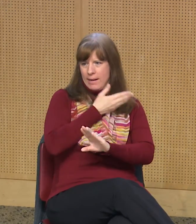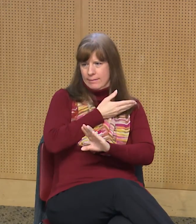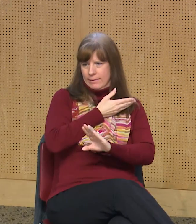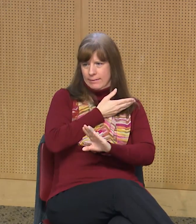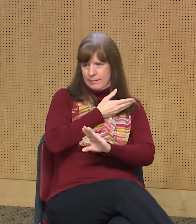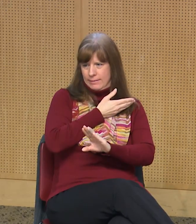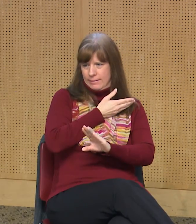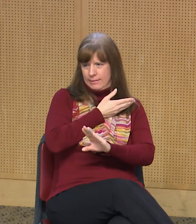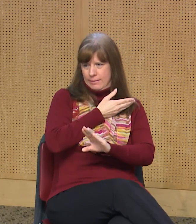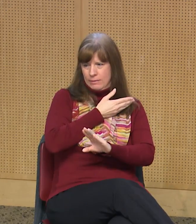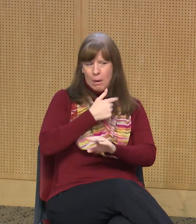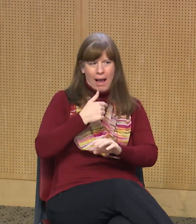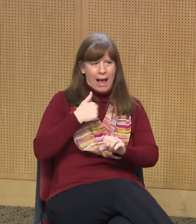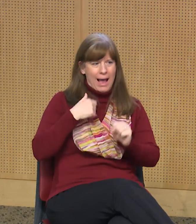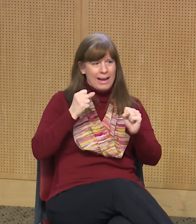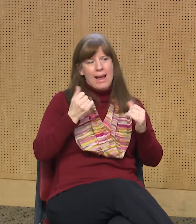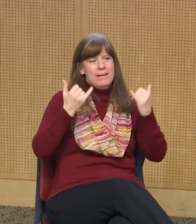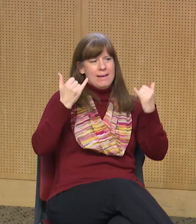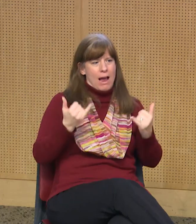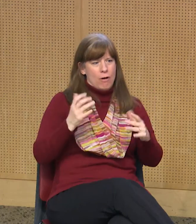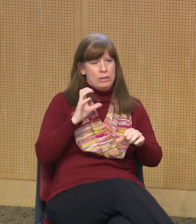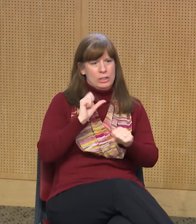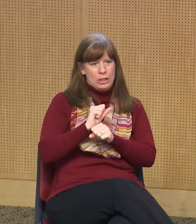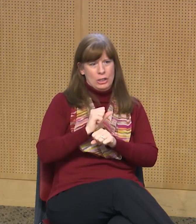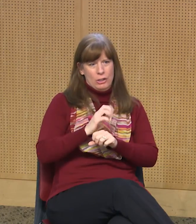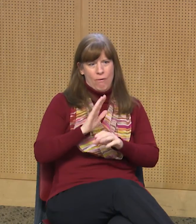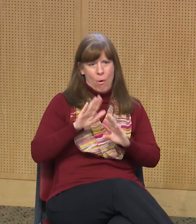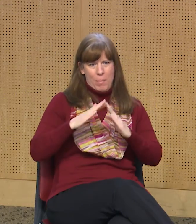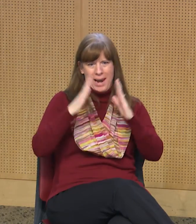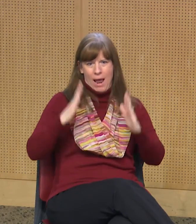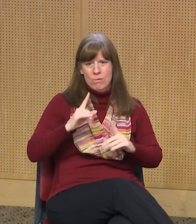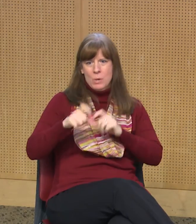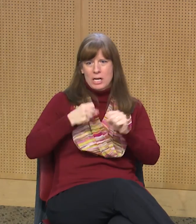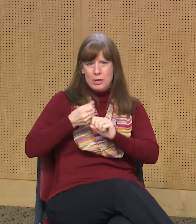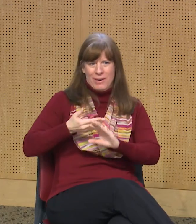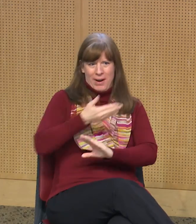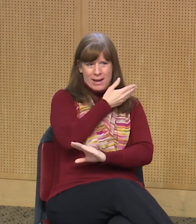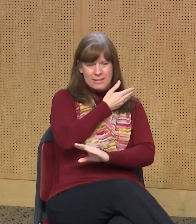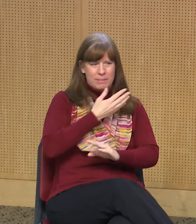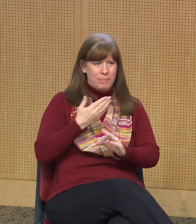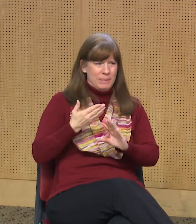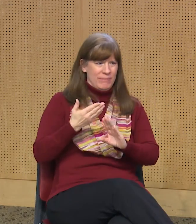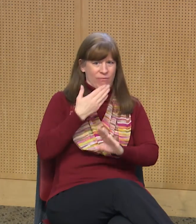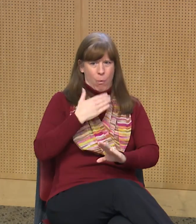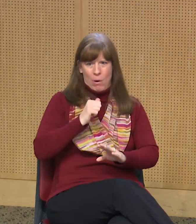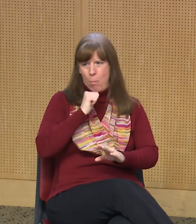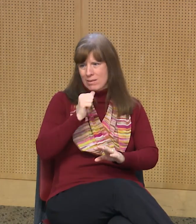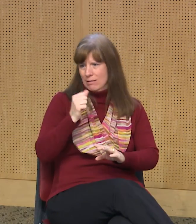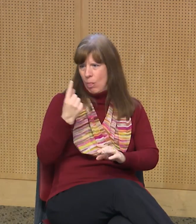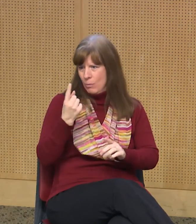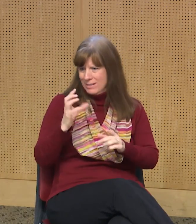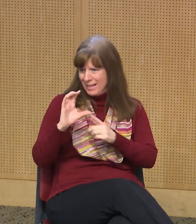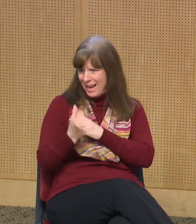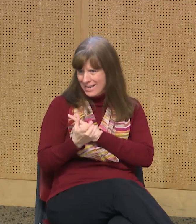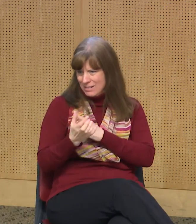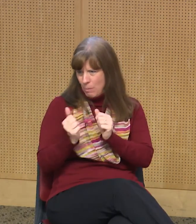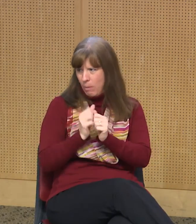advance. So right now, I can reserve for open house a year in advance. Before, that wasn't always the case in the